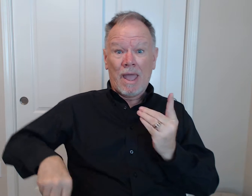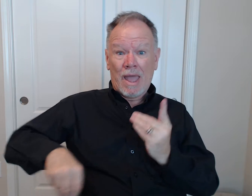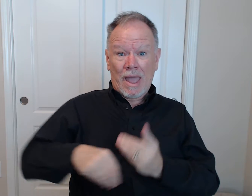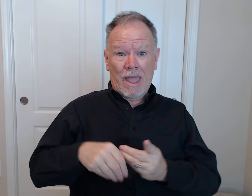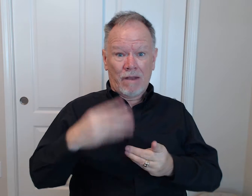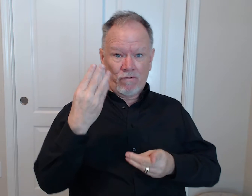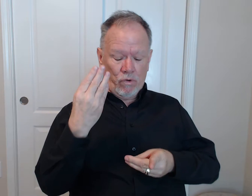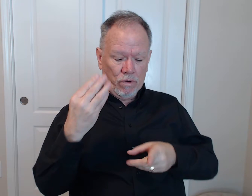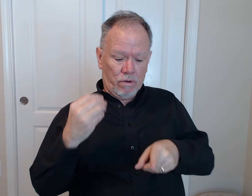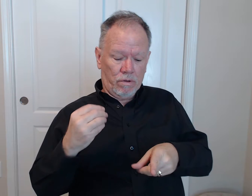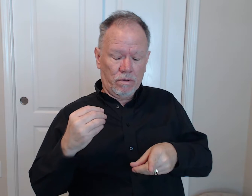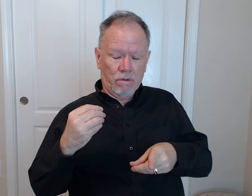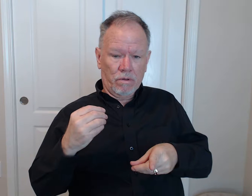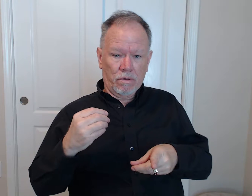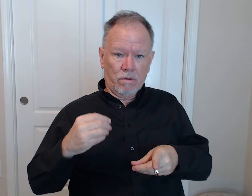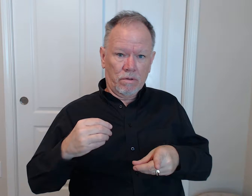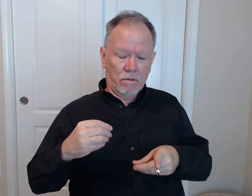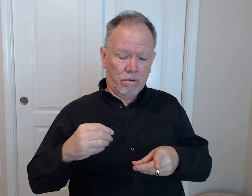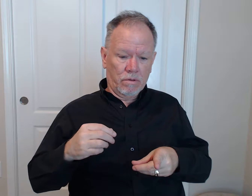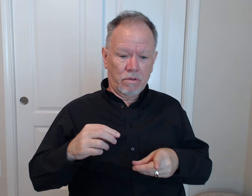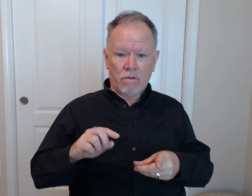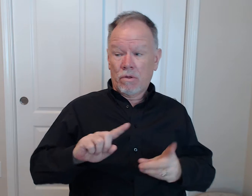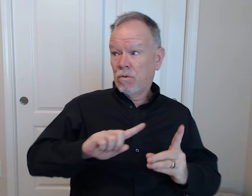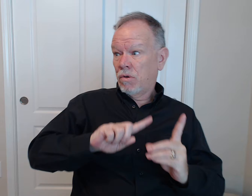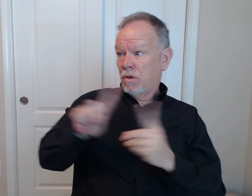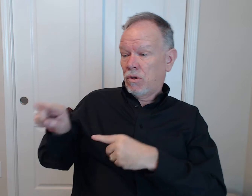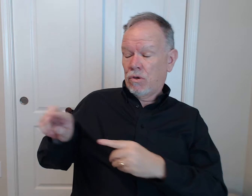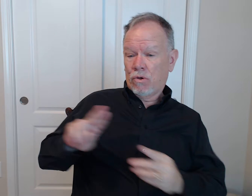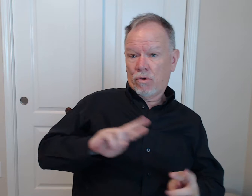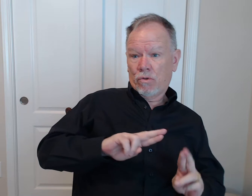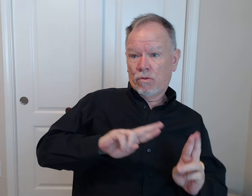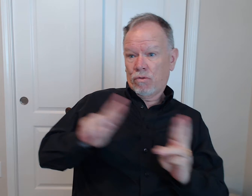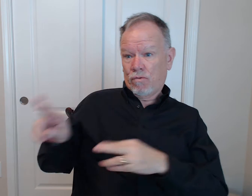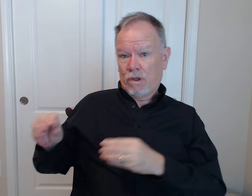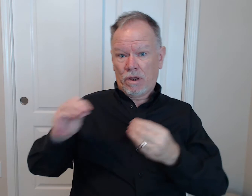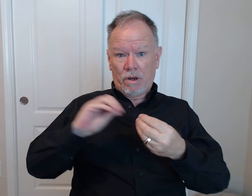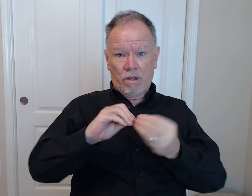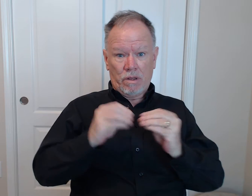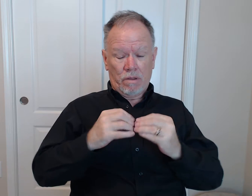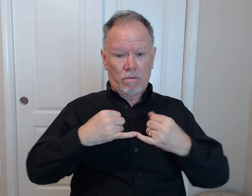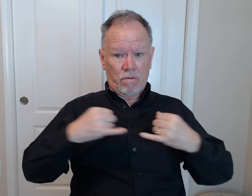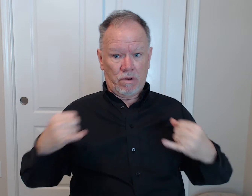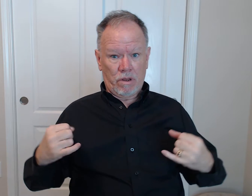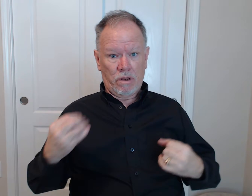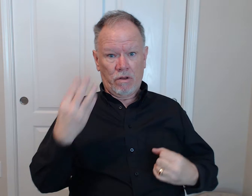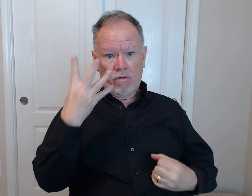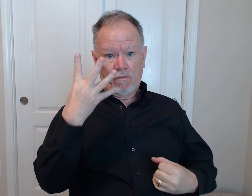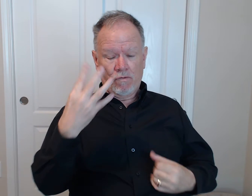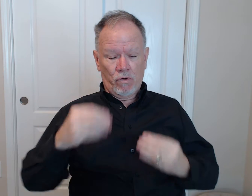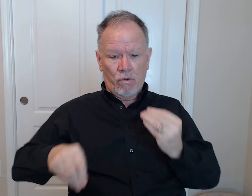we do is we go up the number line, or we go to the right on the number line, 4 more. So we go